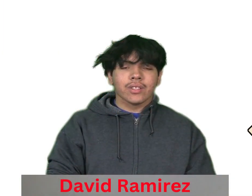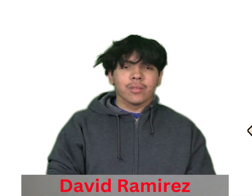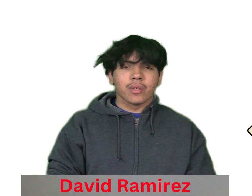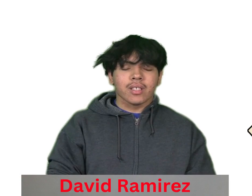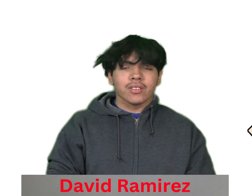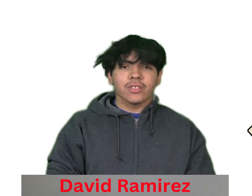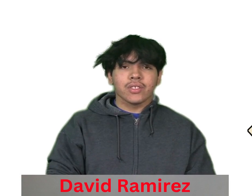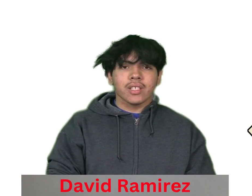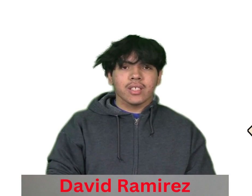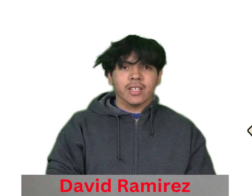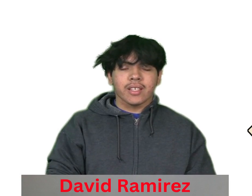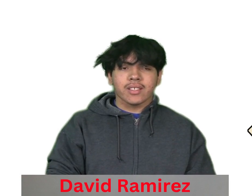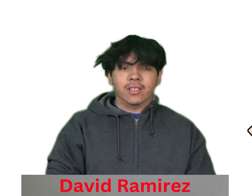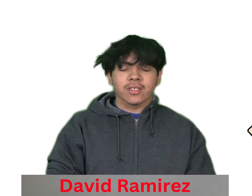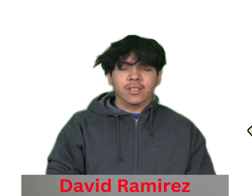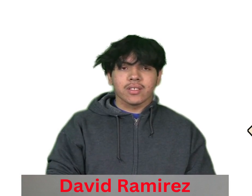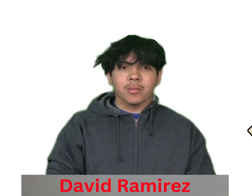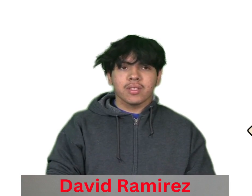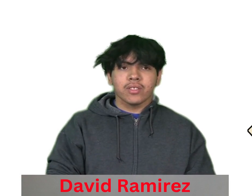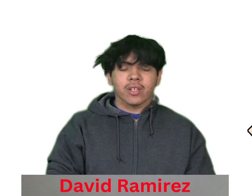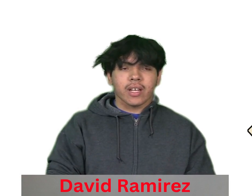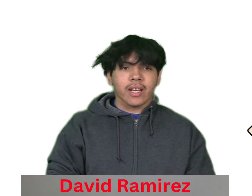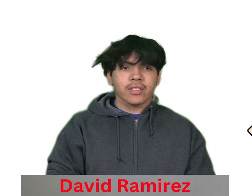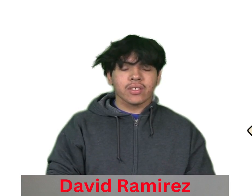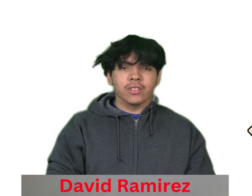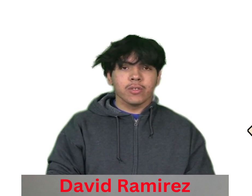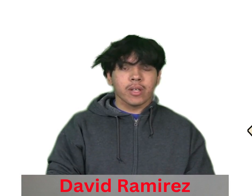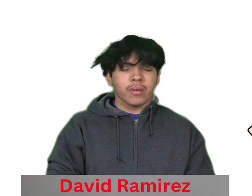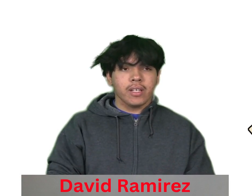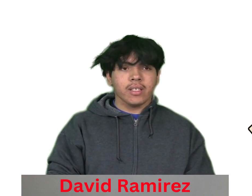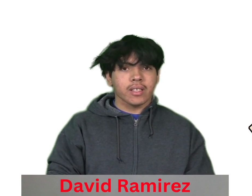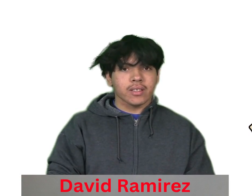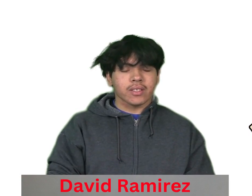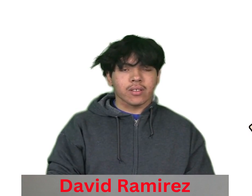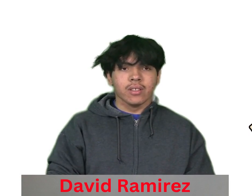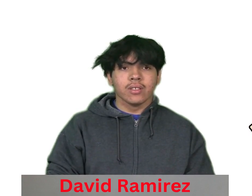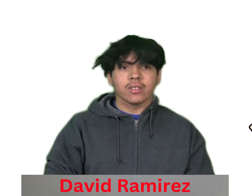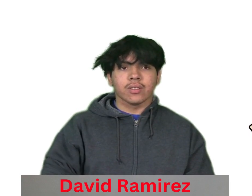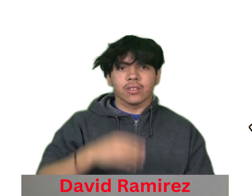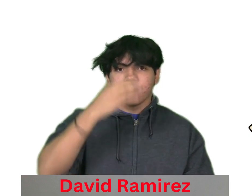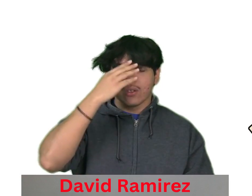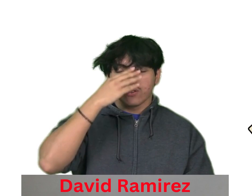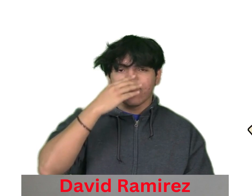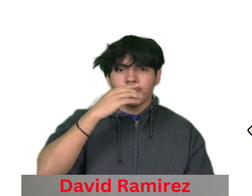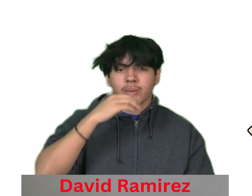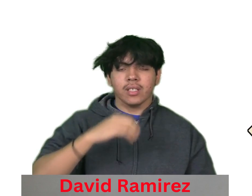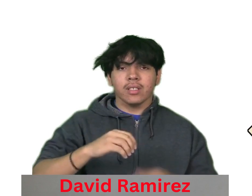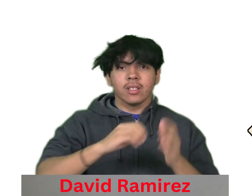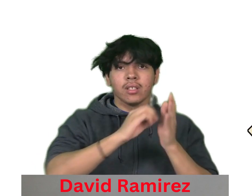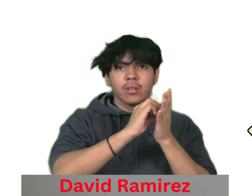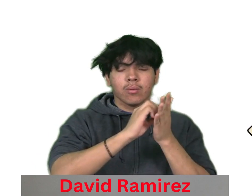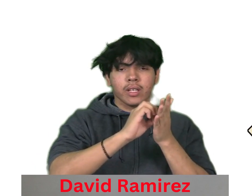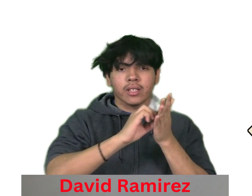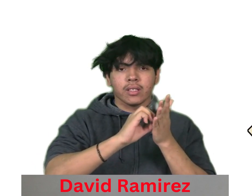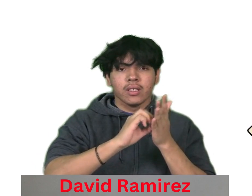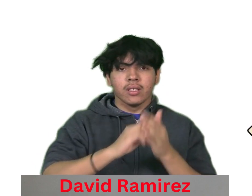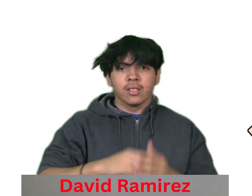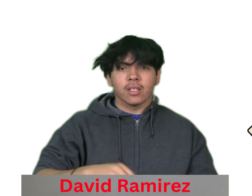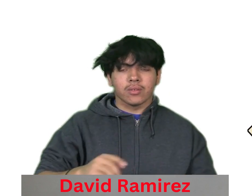Good morning, Lens. This is your daily ASL lesson. Today I'll be teaching you how to ask, do you mind writing ASL? So it's, do you mind writing? I'll do it